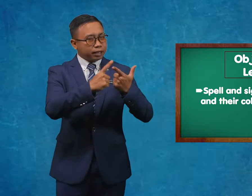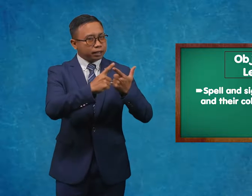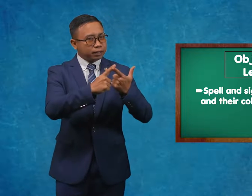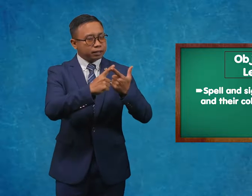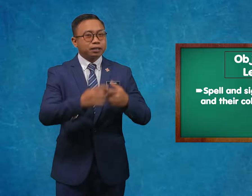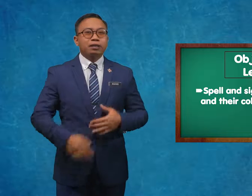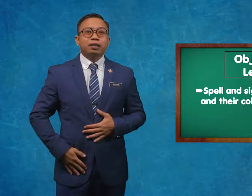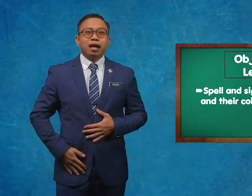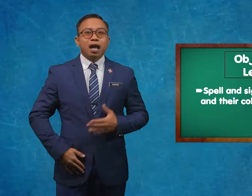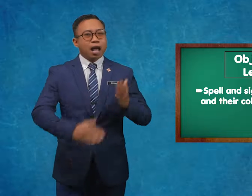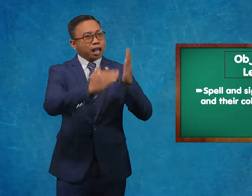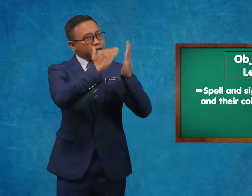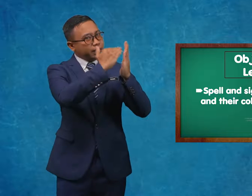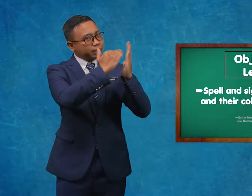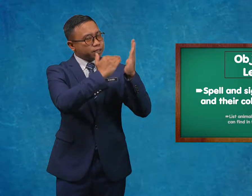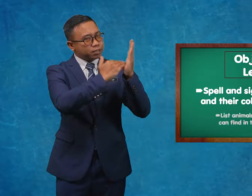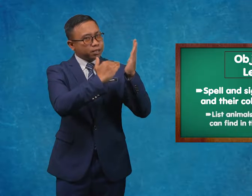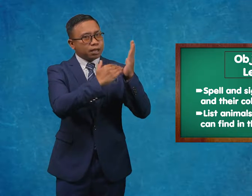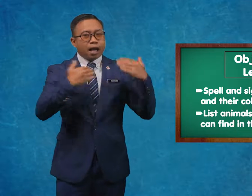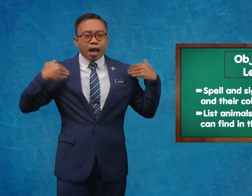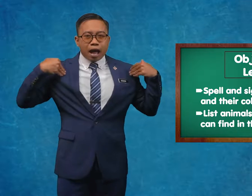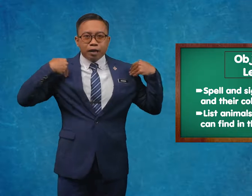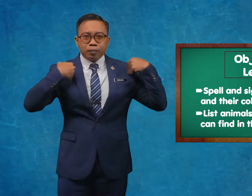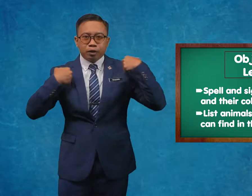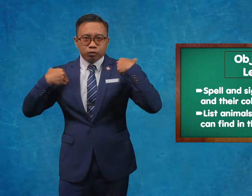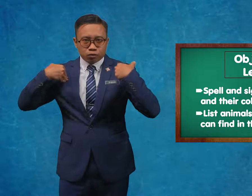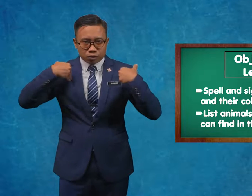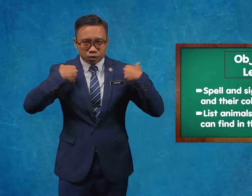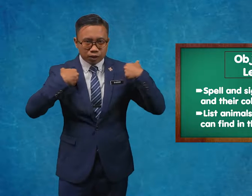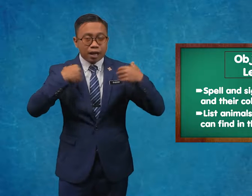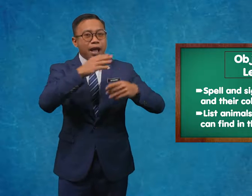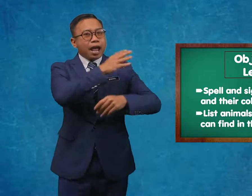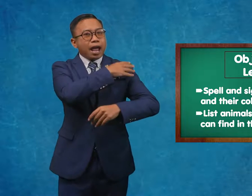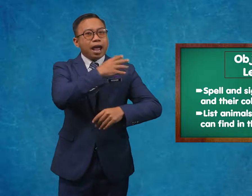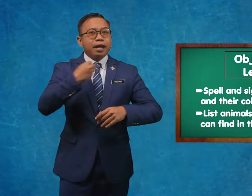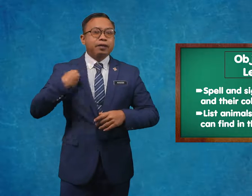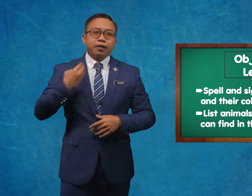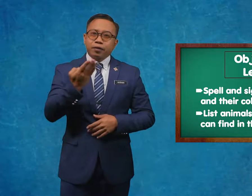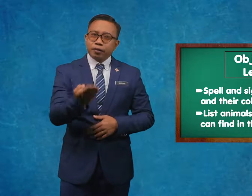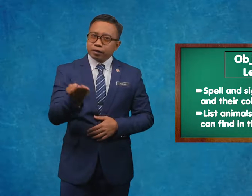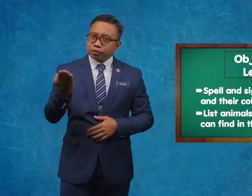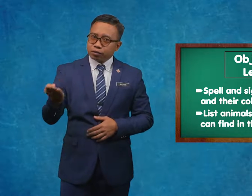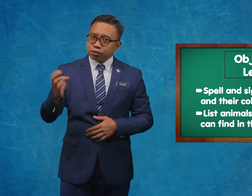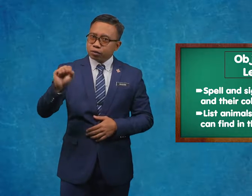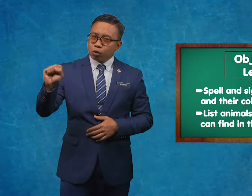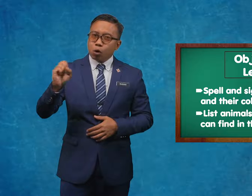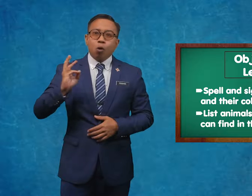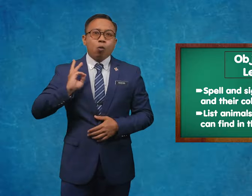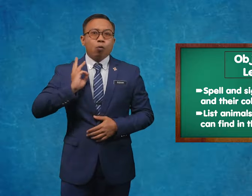Second, list animals and things